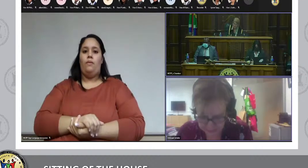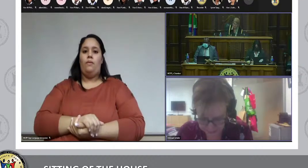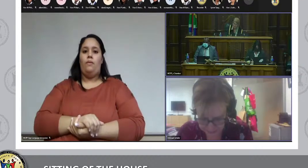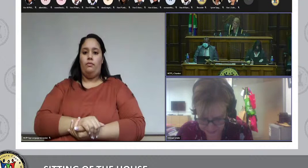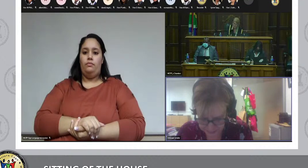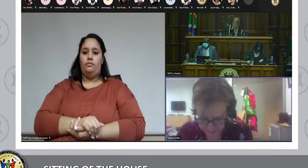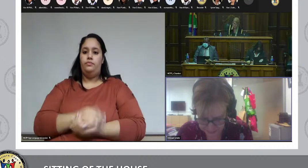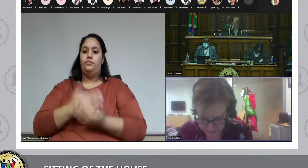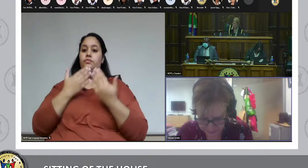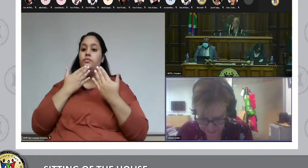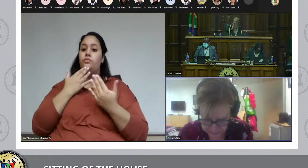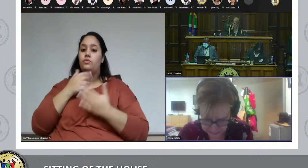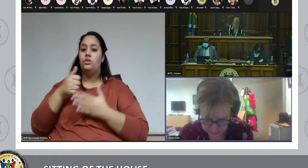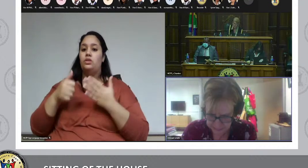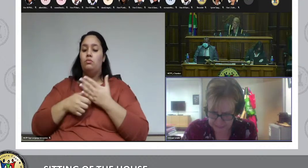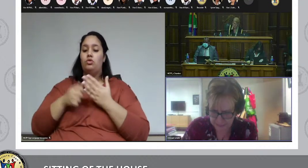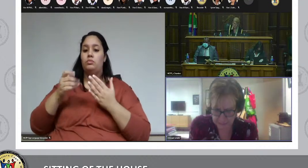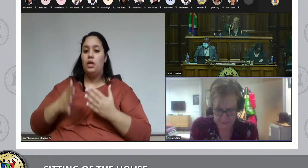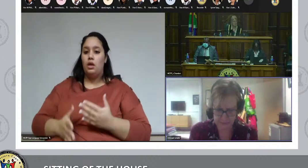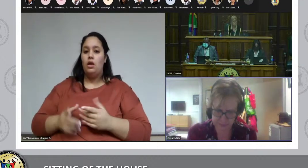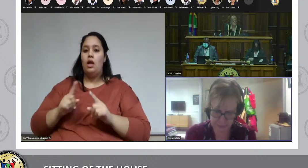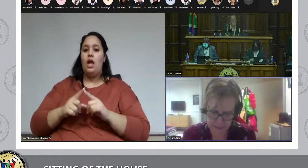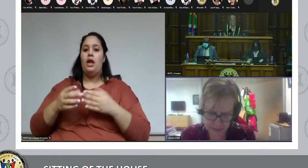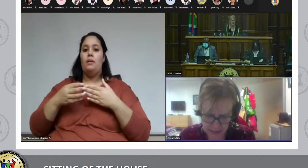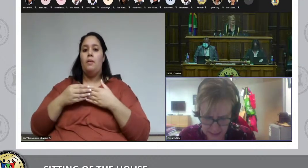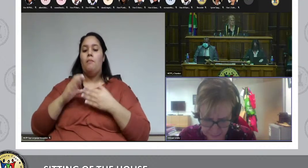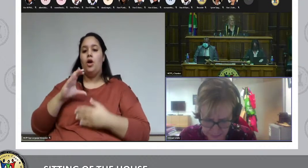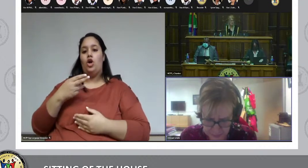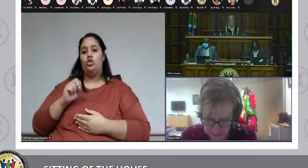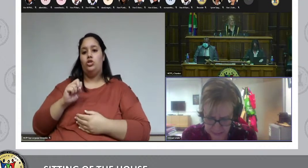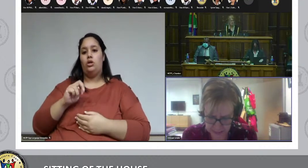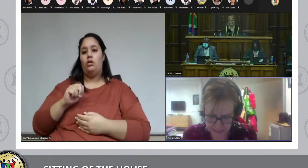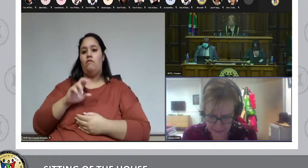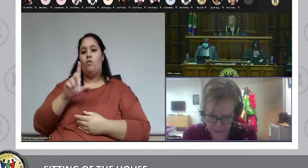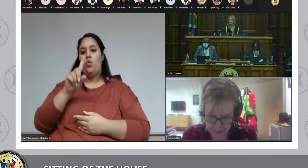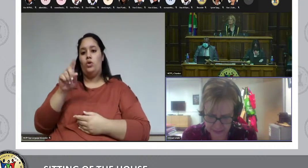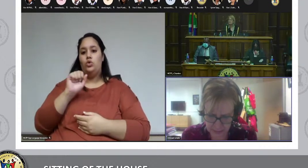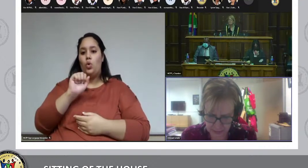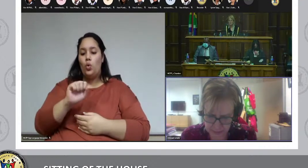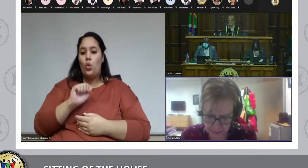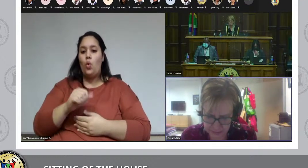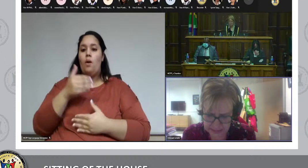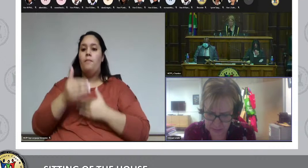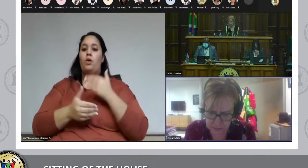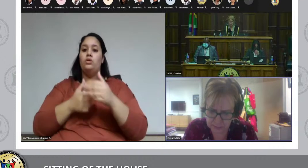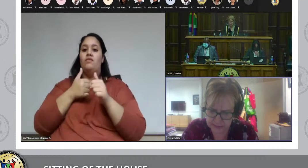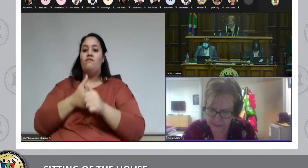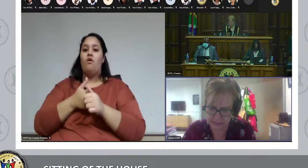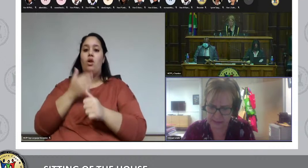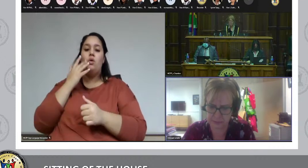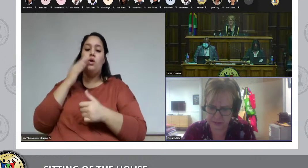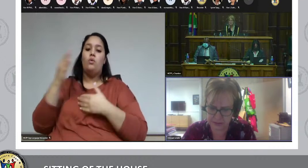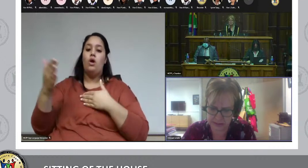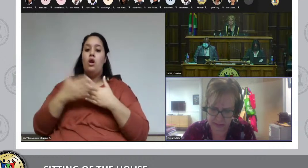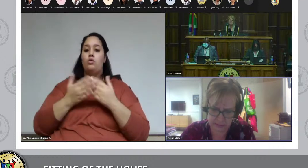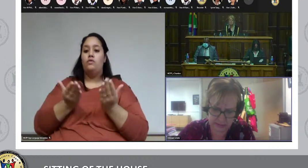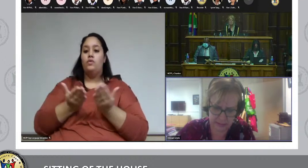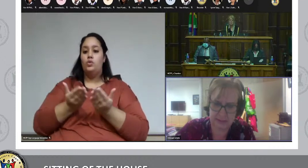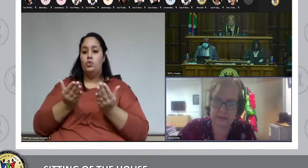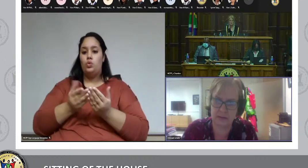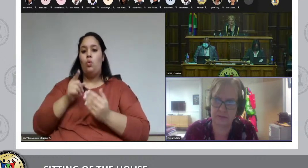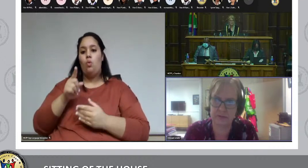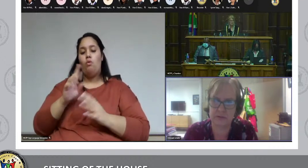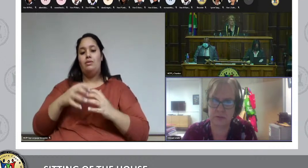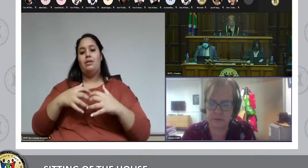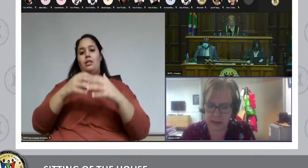Thank you, Deputy Speaker, and to the member Christians for the question. The procedure that was followed in the closure of the school is that which is set out